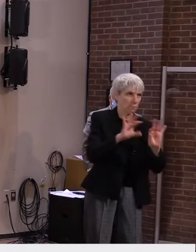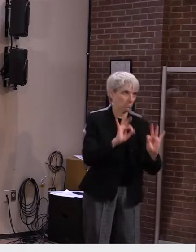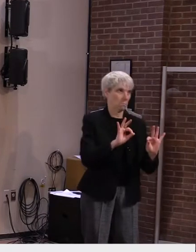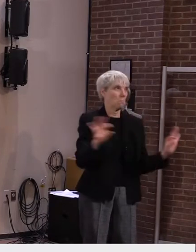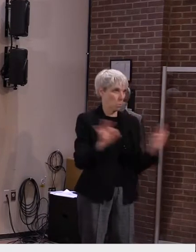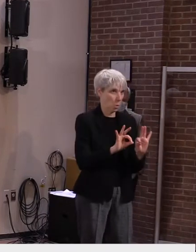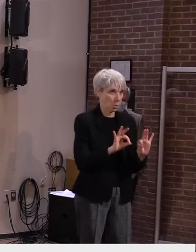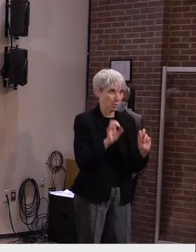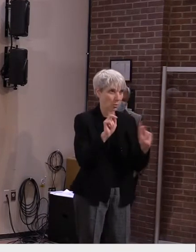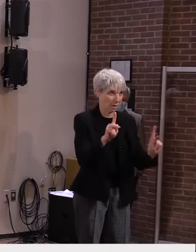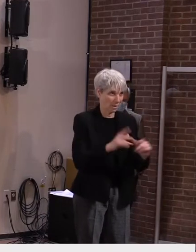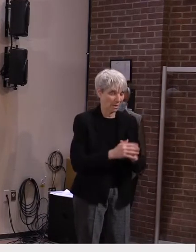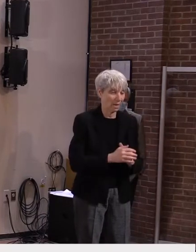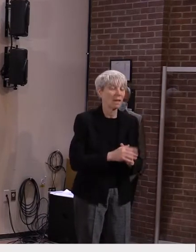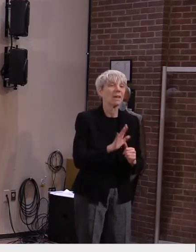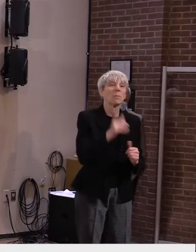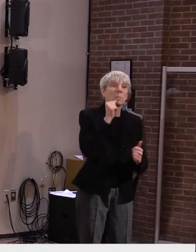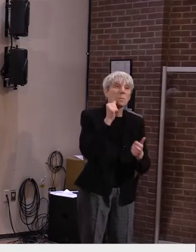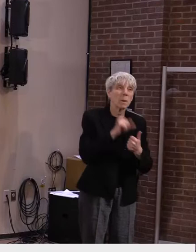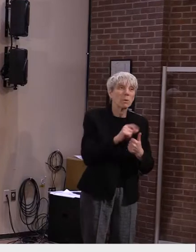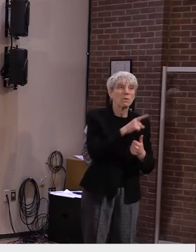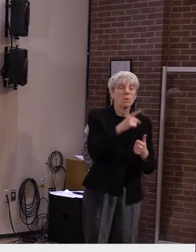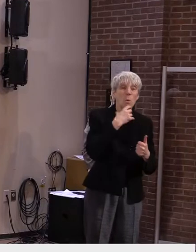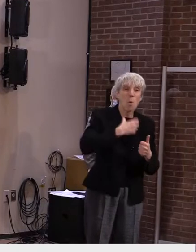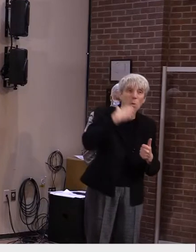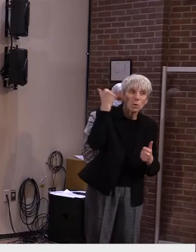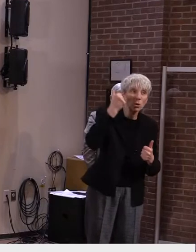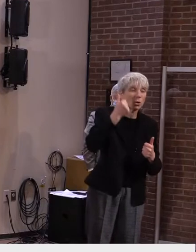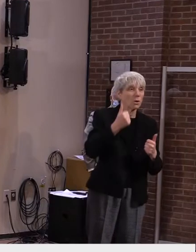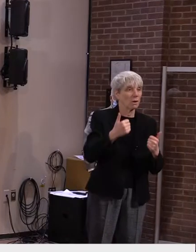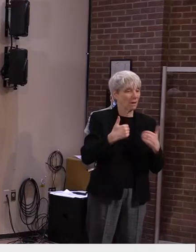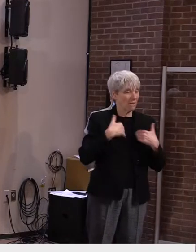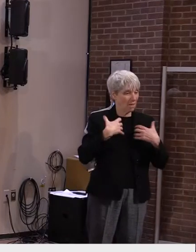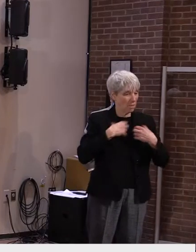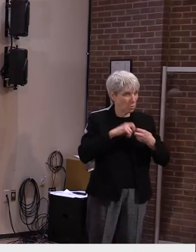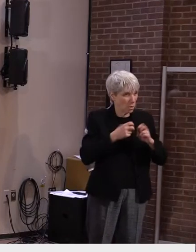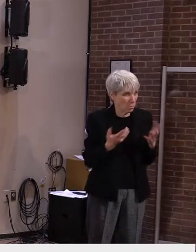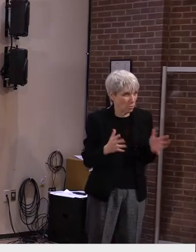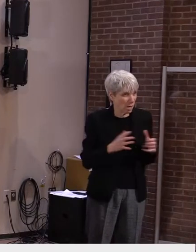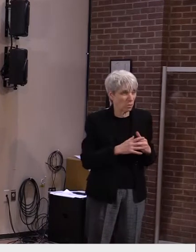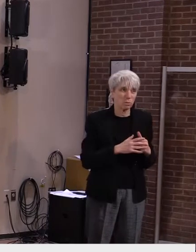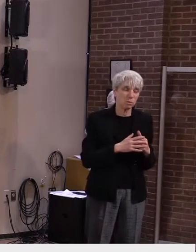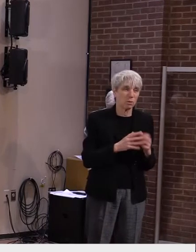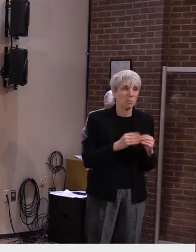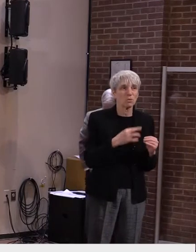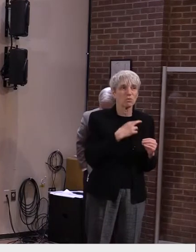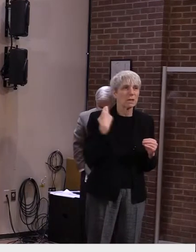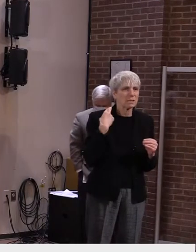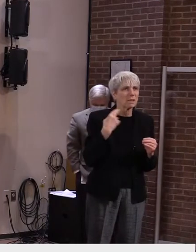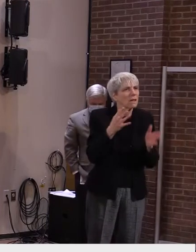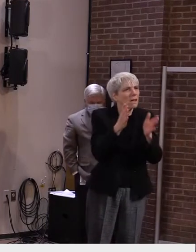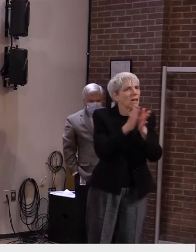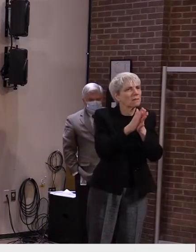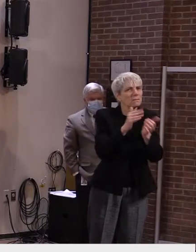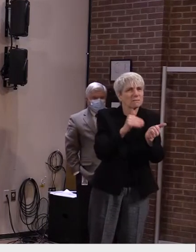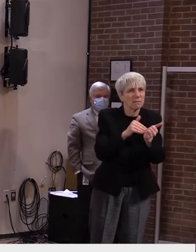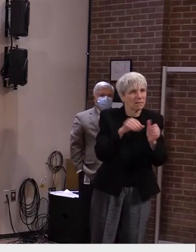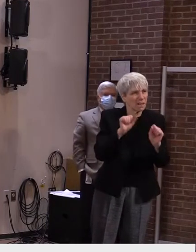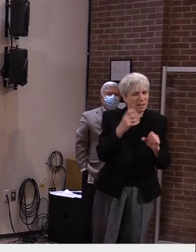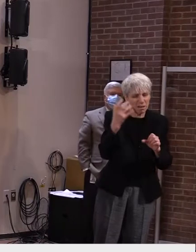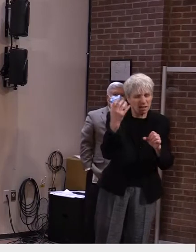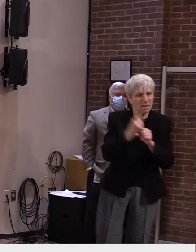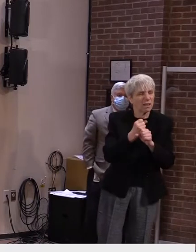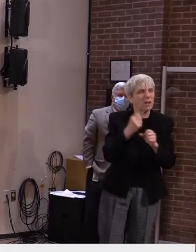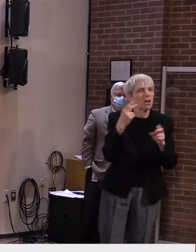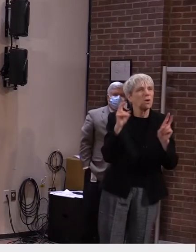forget, if you are at higher risk, please talk to your healthcare provider about monoclonal antibody treatment as soon as you